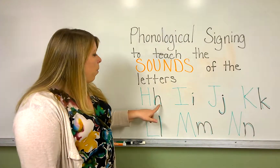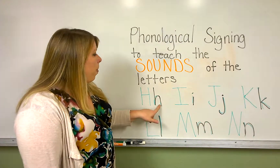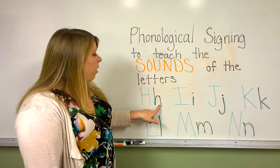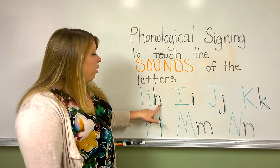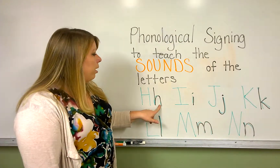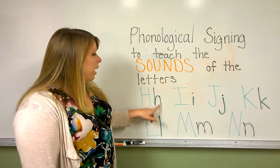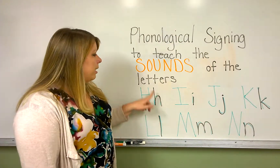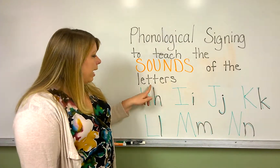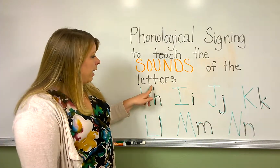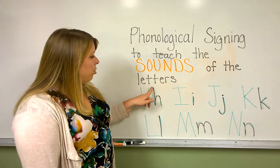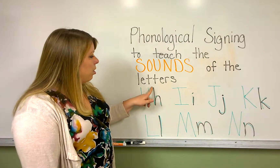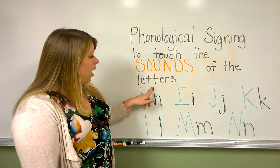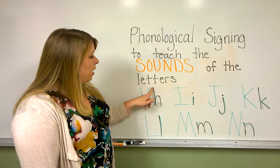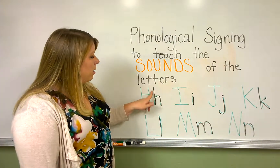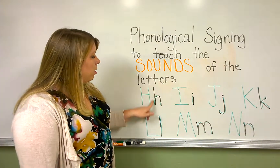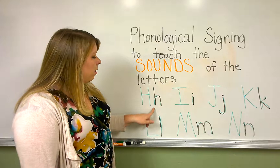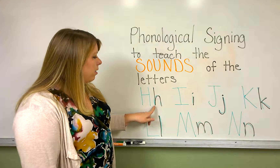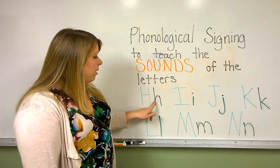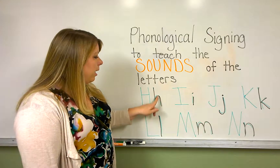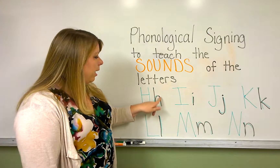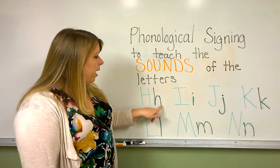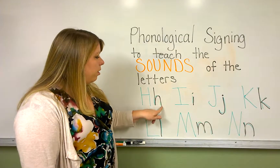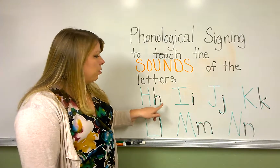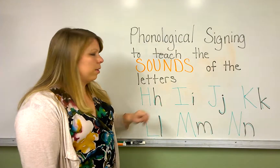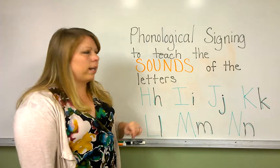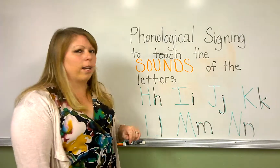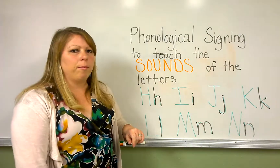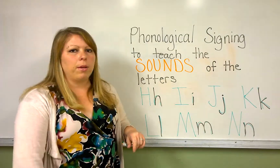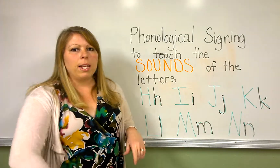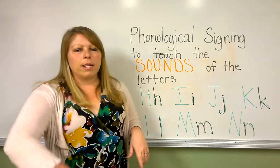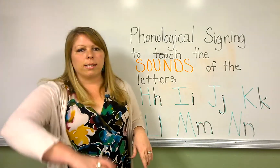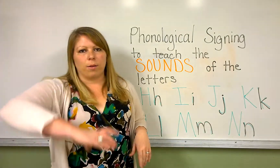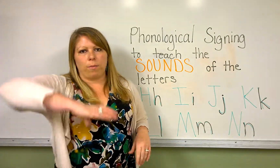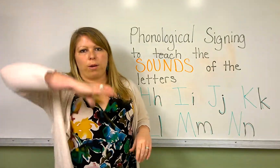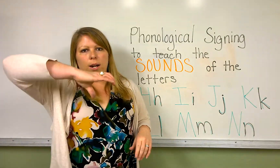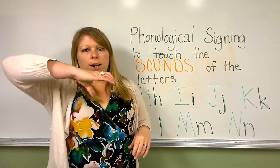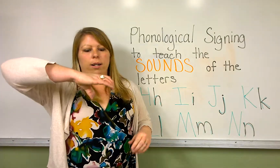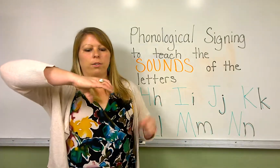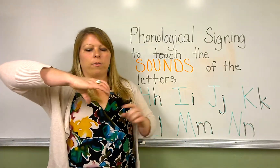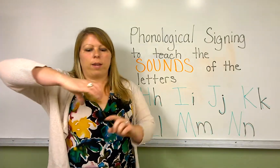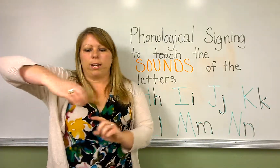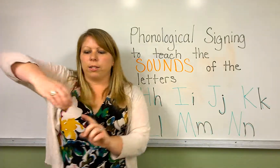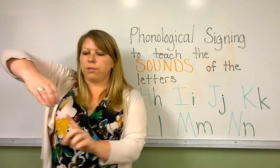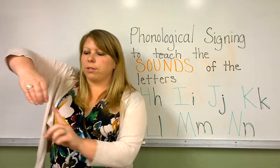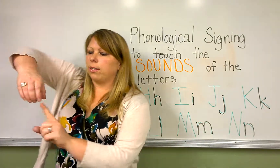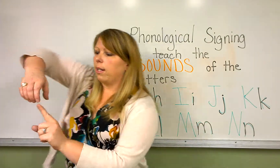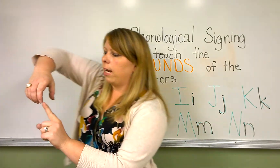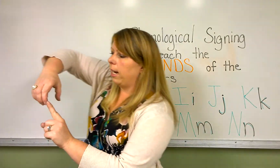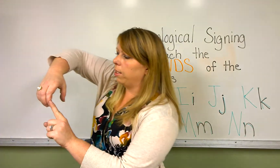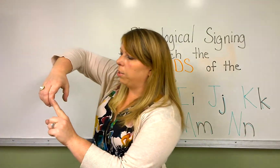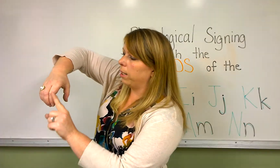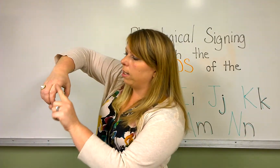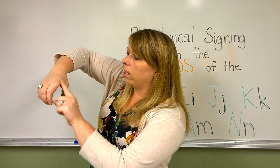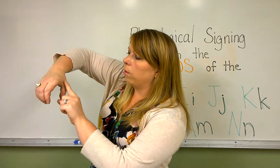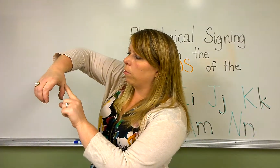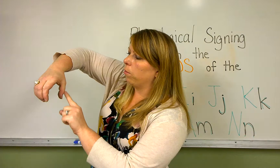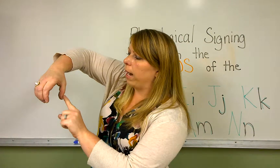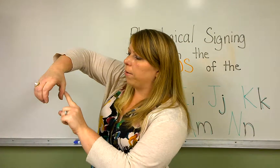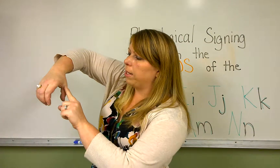The lowercase h has a tall stick and a short hump. So we put our fingers into a